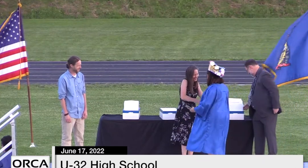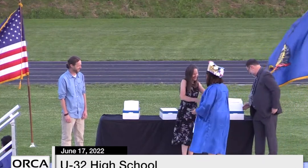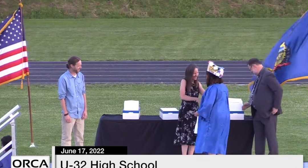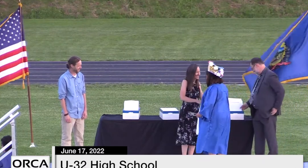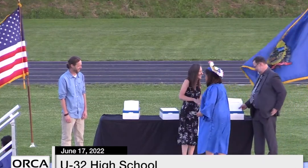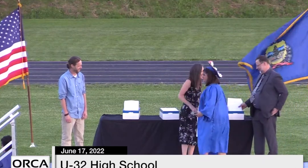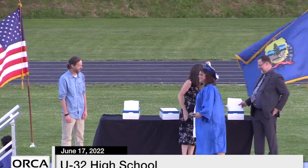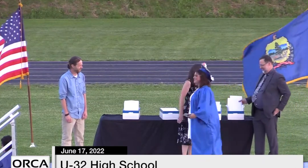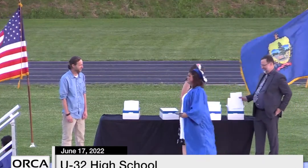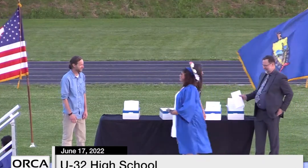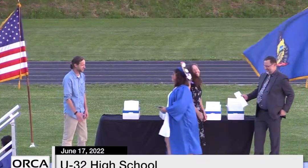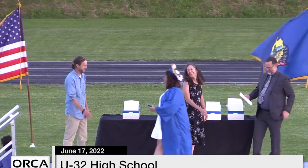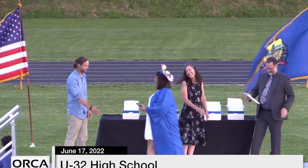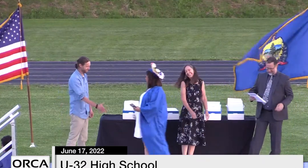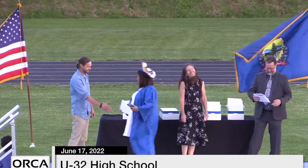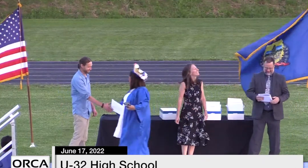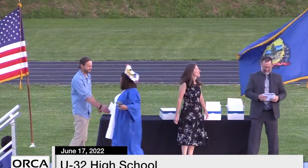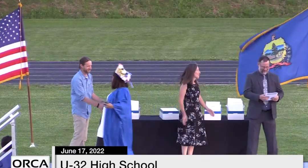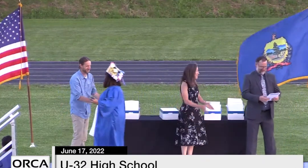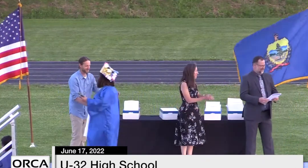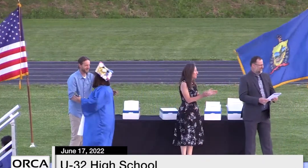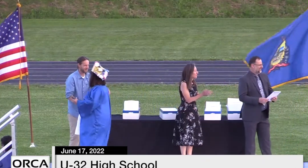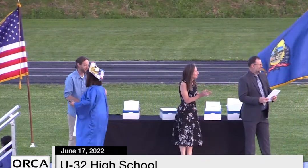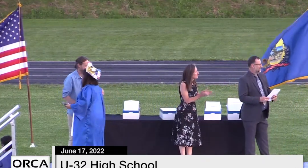Liam Hannon.